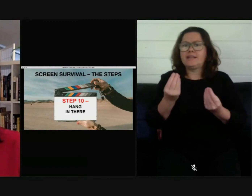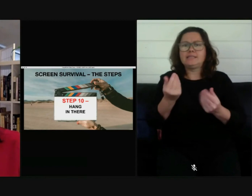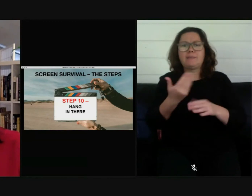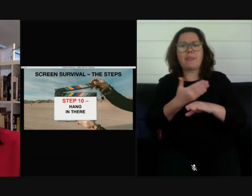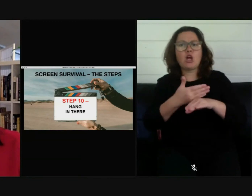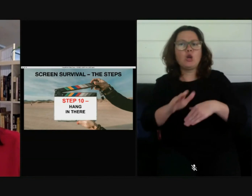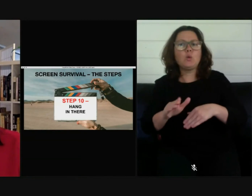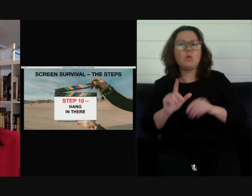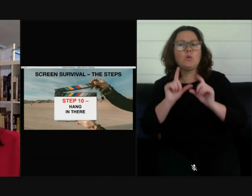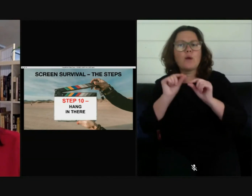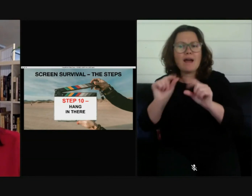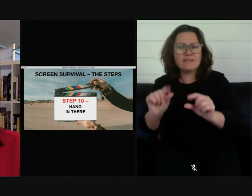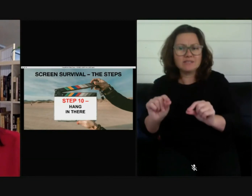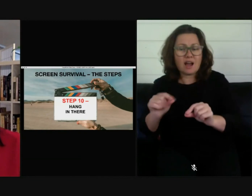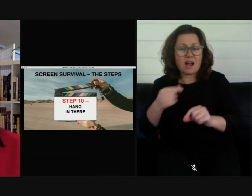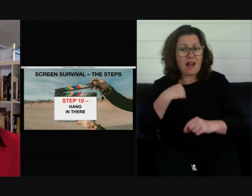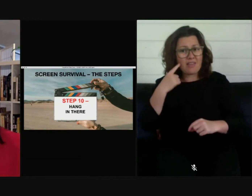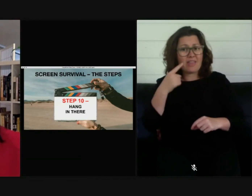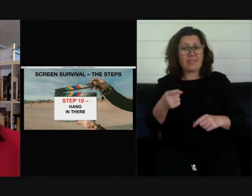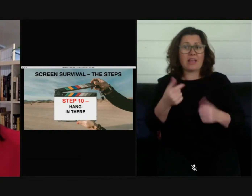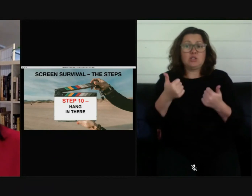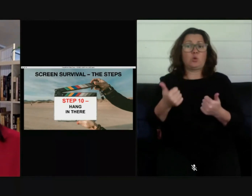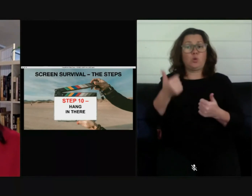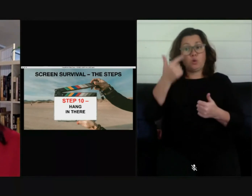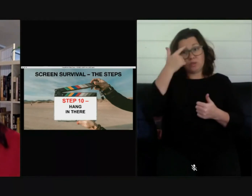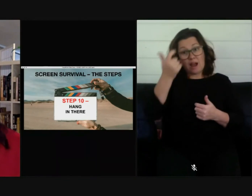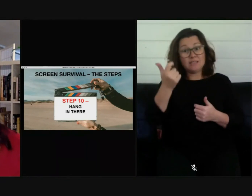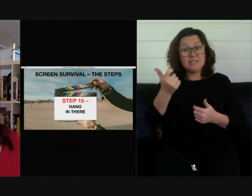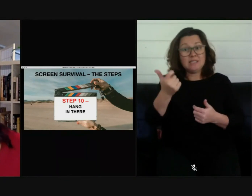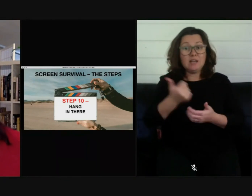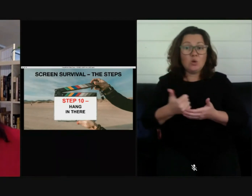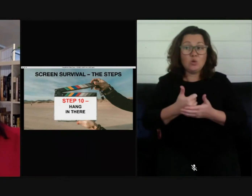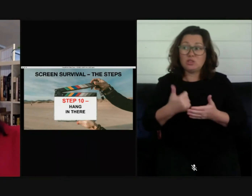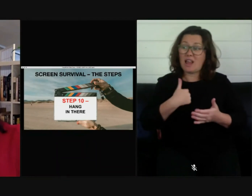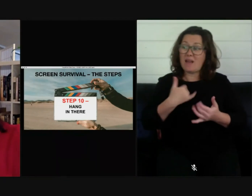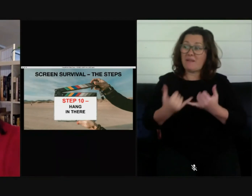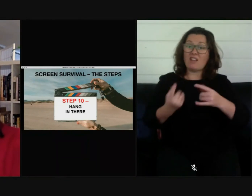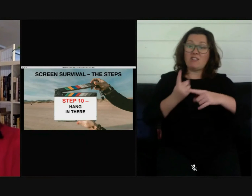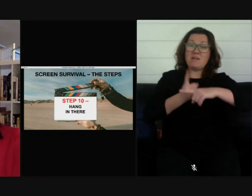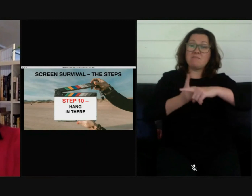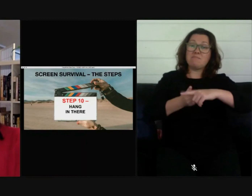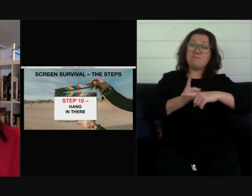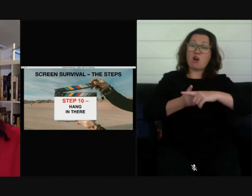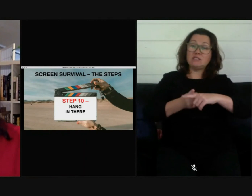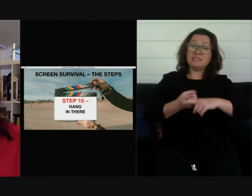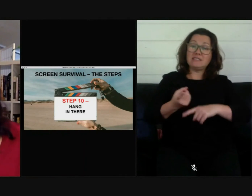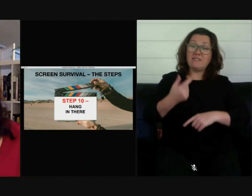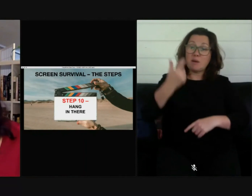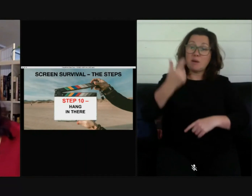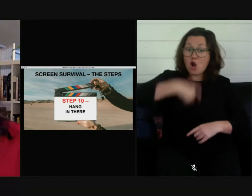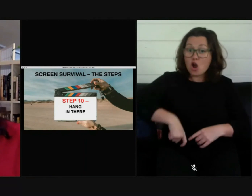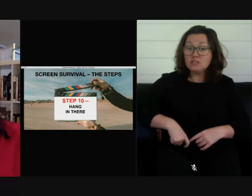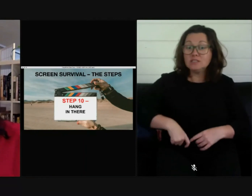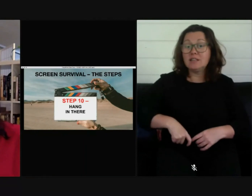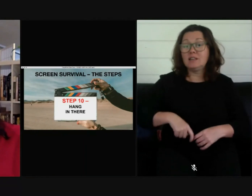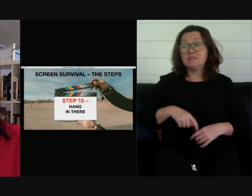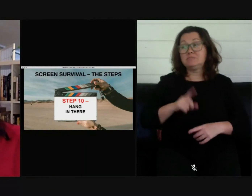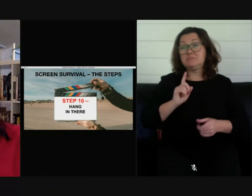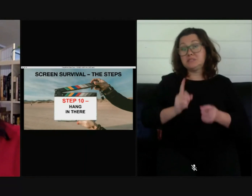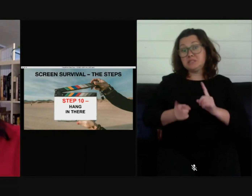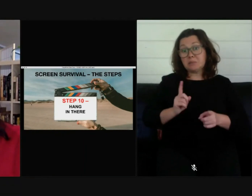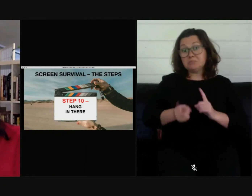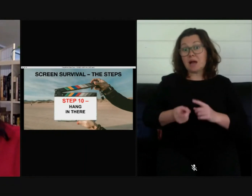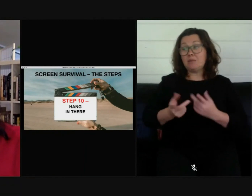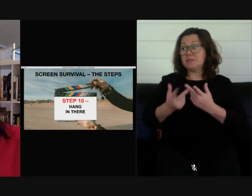I tend to be a pretty optimistic person, which can be very annoying. for those of you who know me,